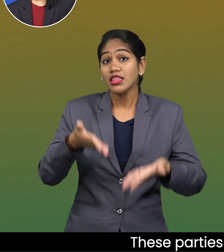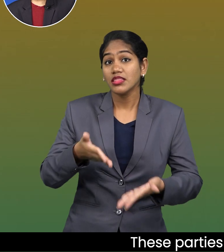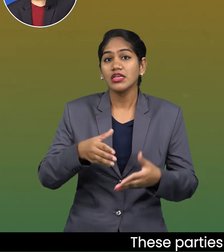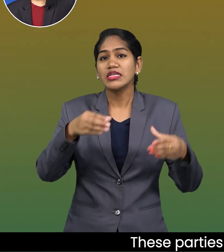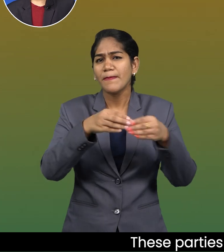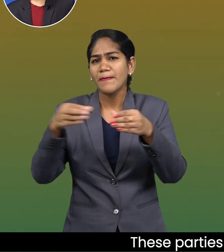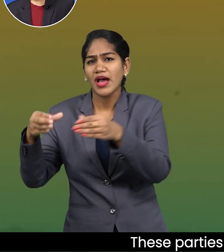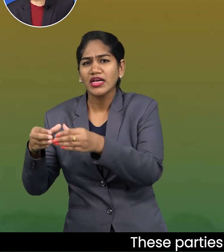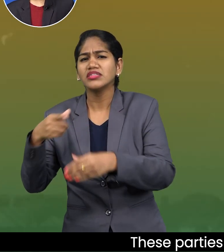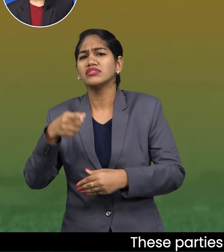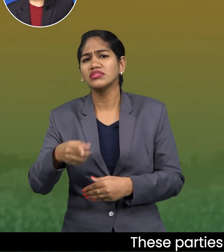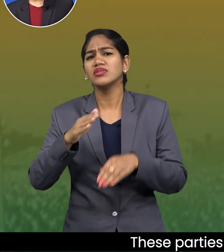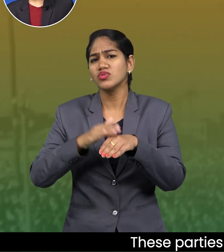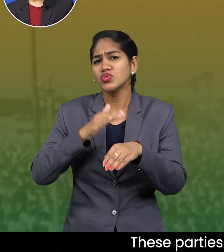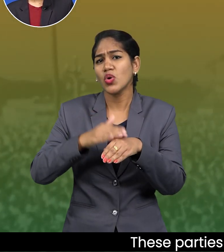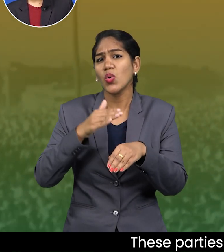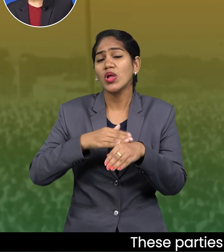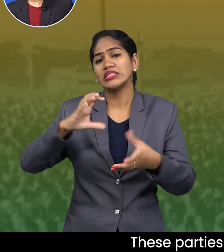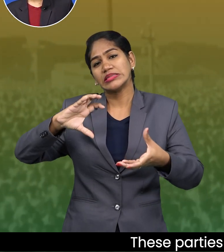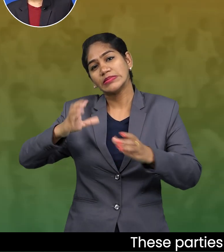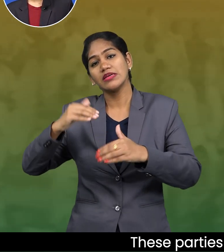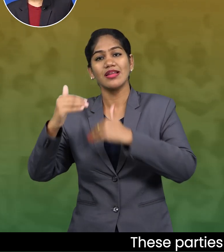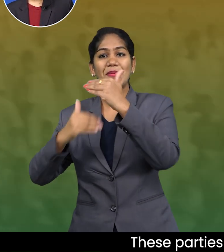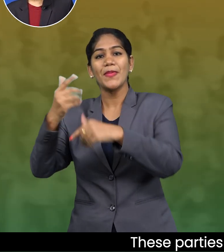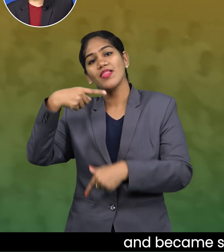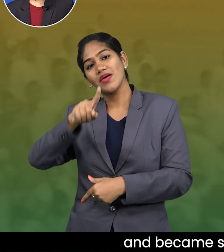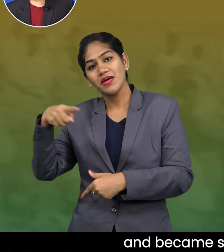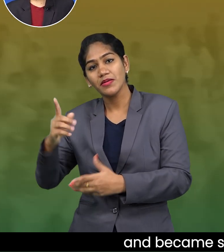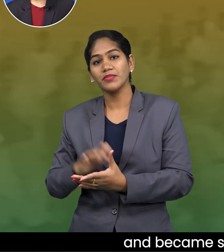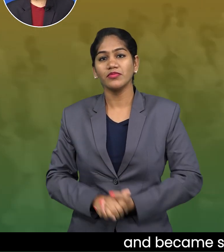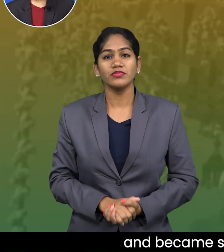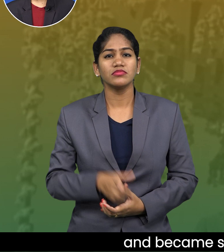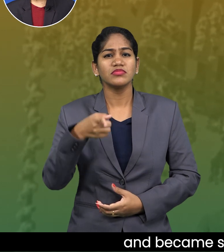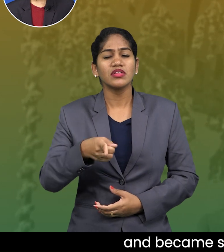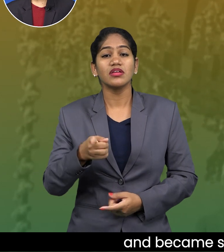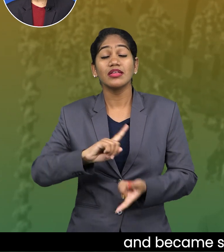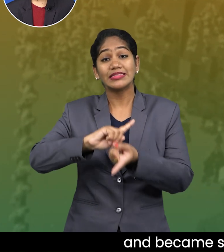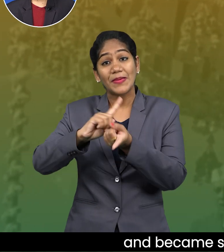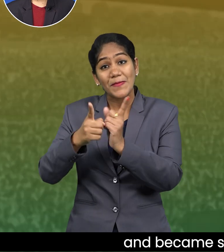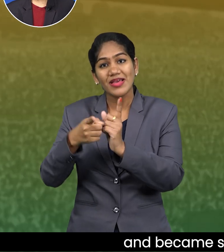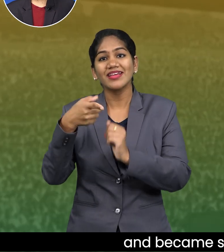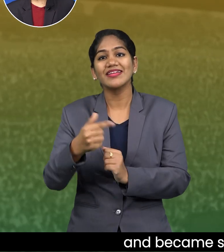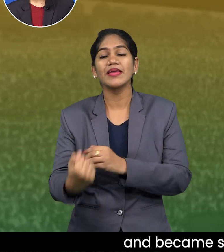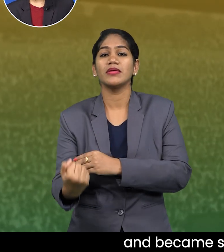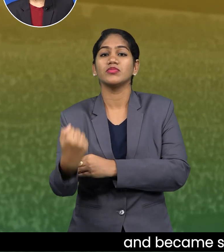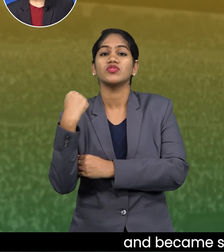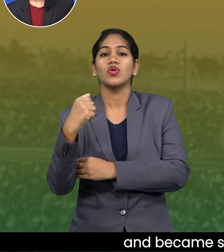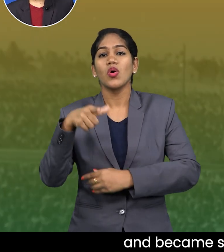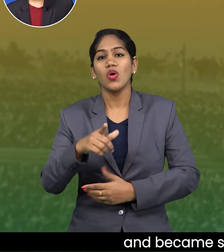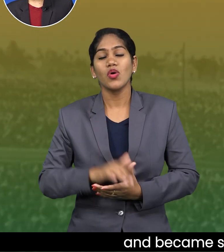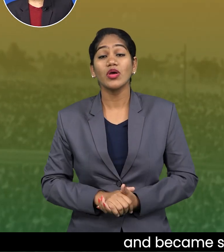These parties gradually built themselves and became strong contenders for power.